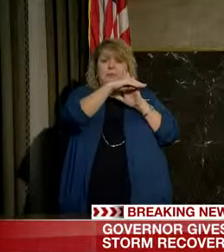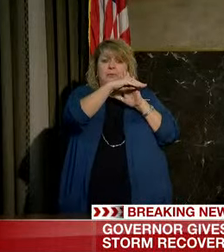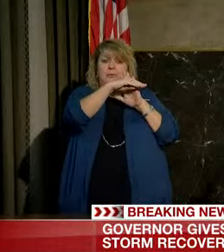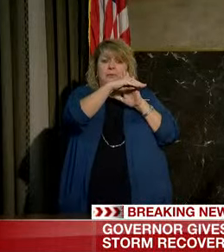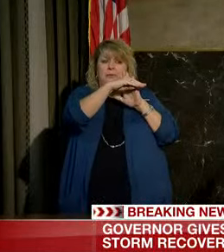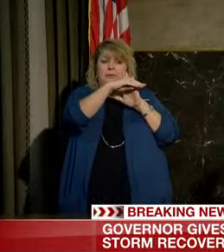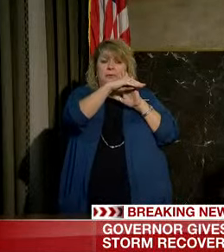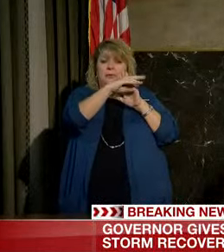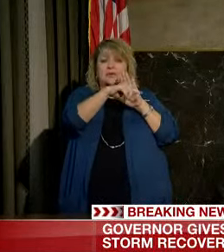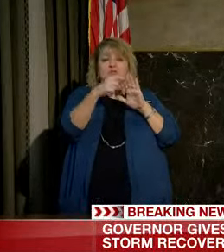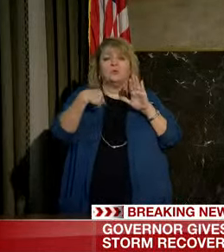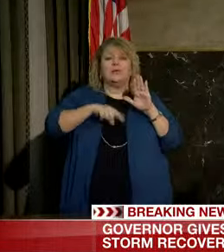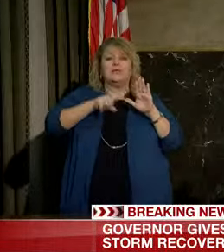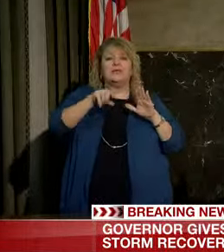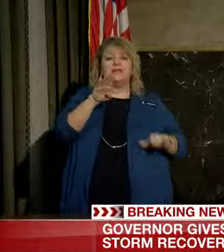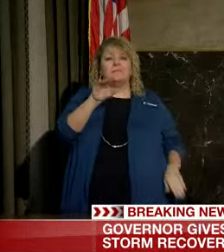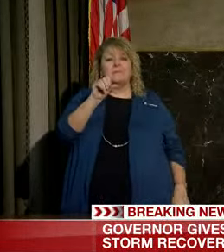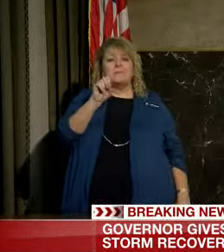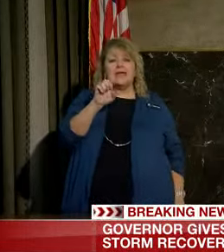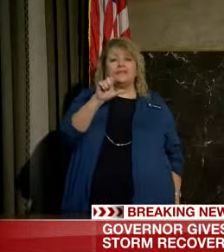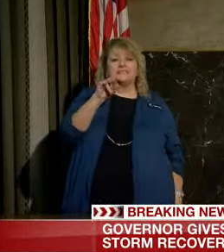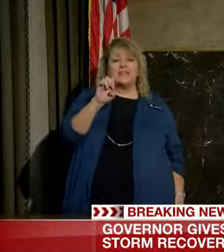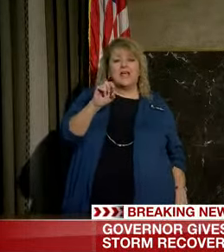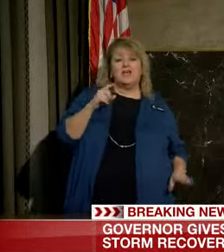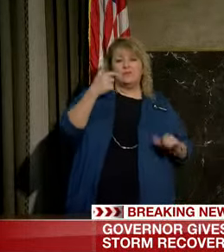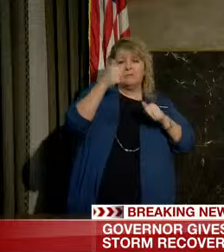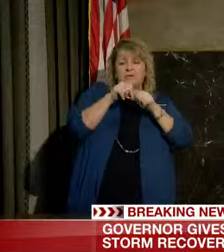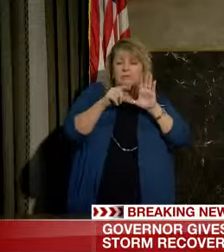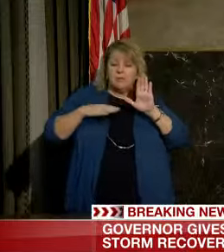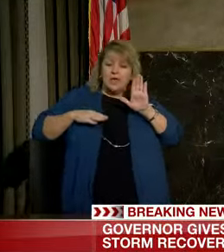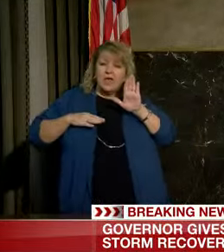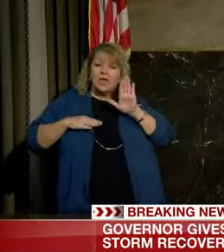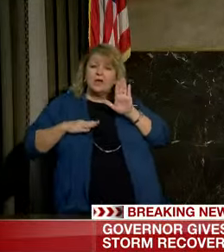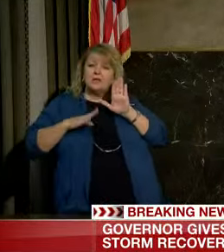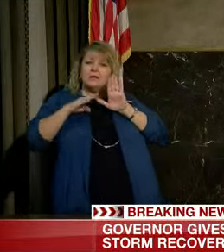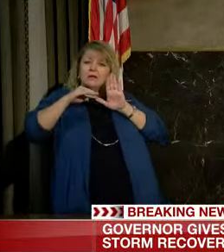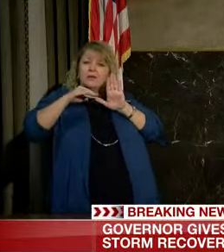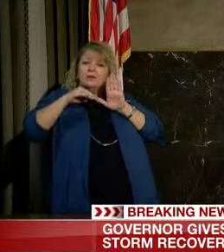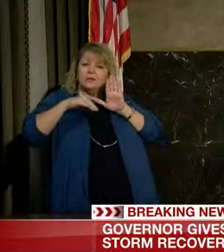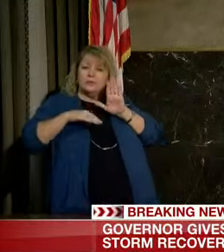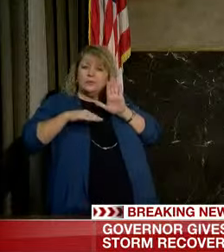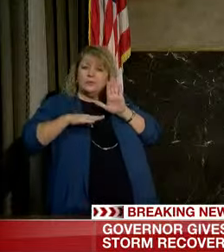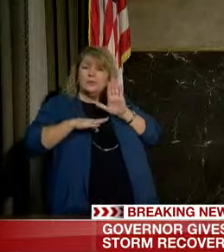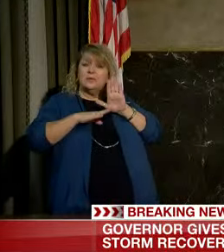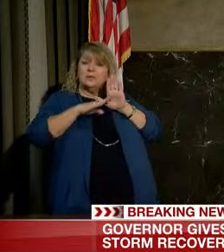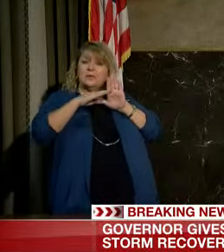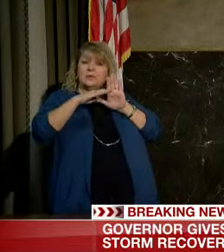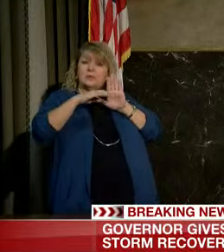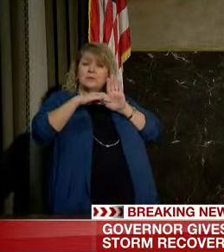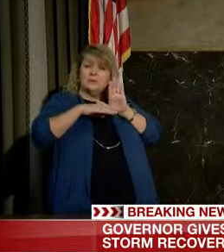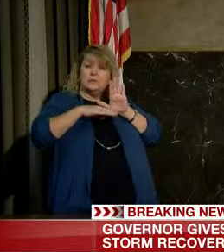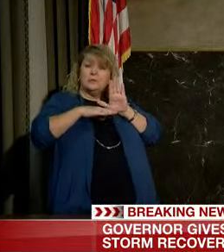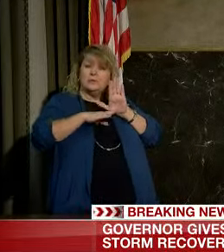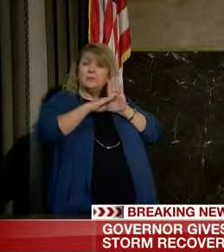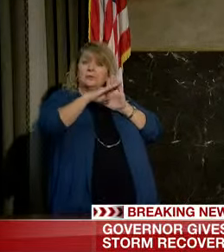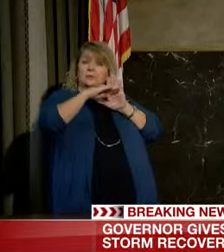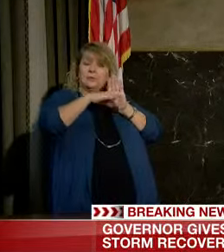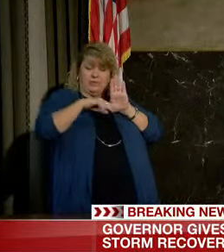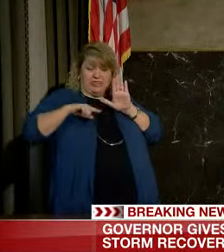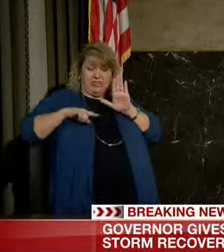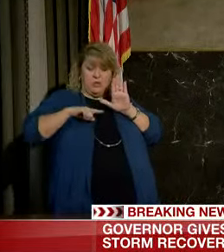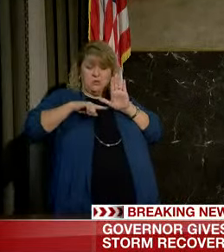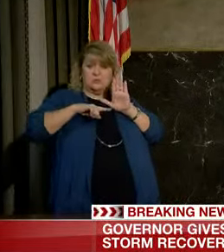those baseline numbers that we had going into the fourth surge. And I think it's safe to say once we do that, we're going to feel much